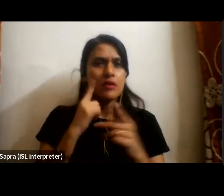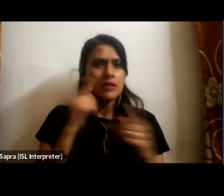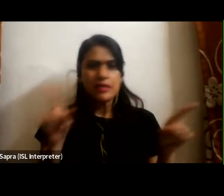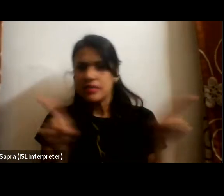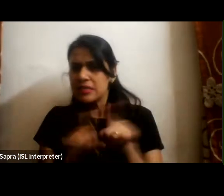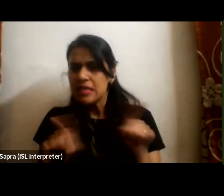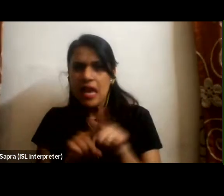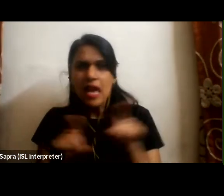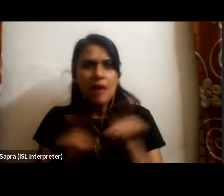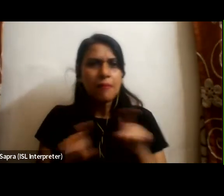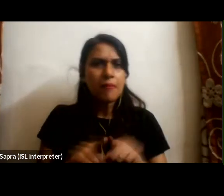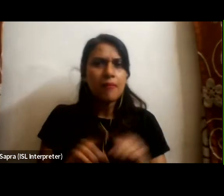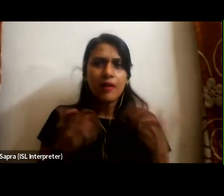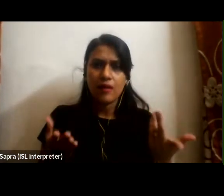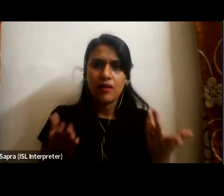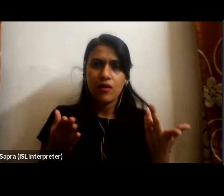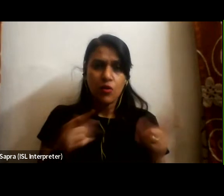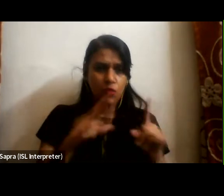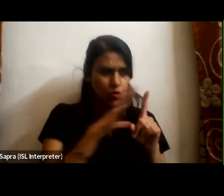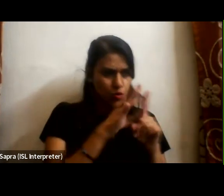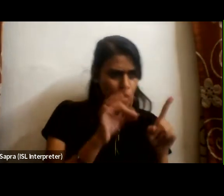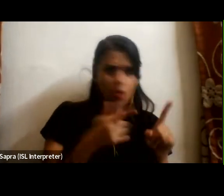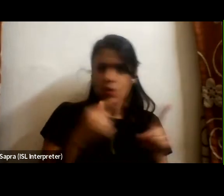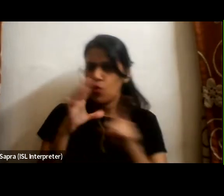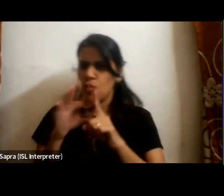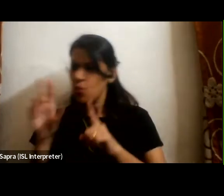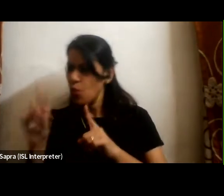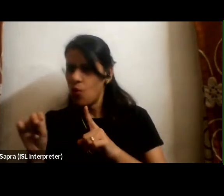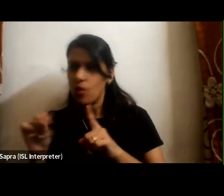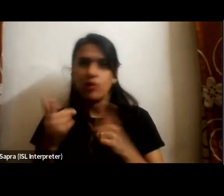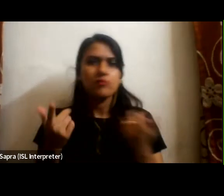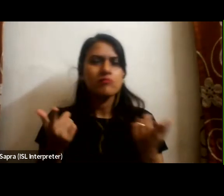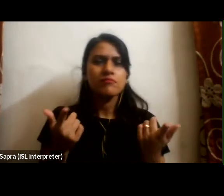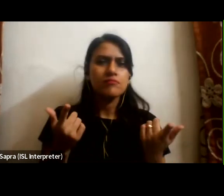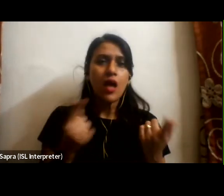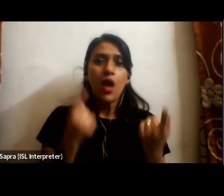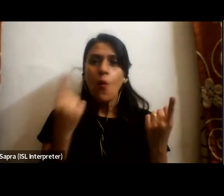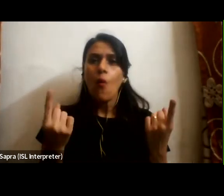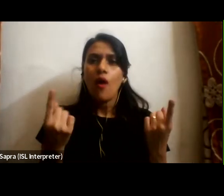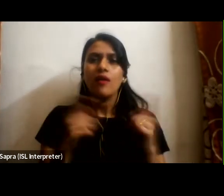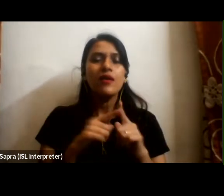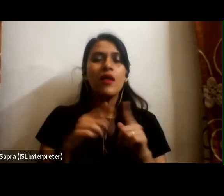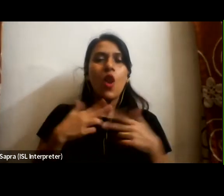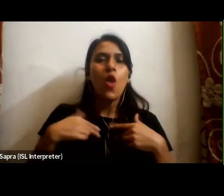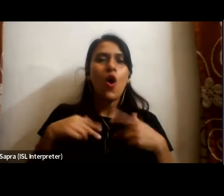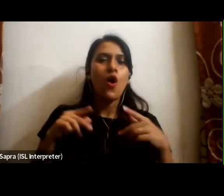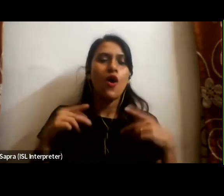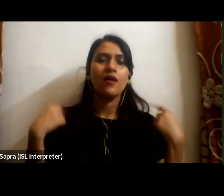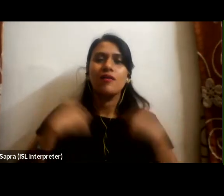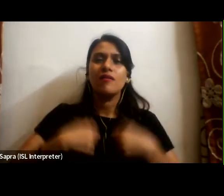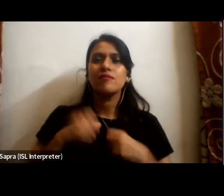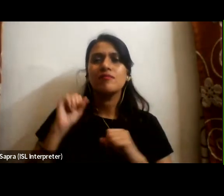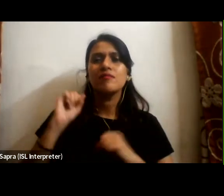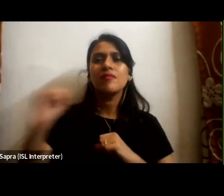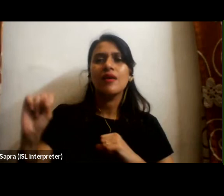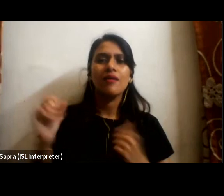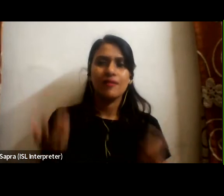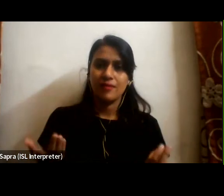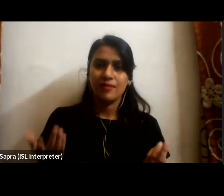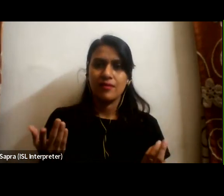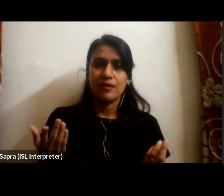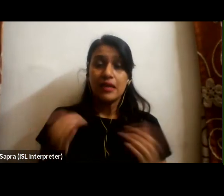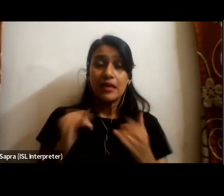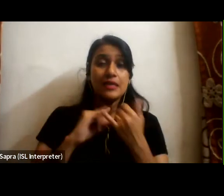that we should entertain and we shouldn't entertain. And one of the proxies is who the lawyer is. And so the face value of the lawyer and senior